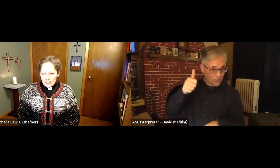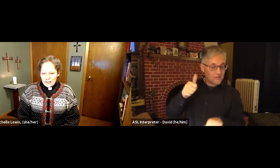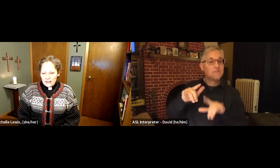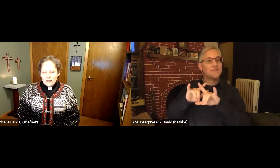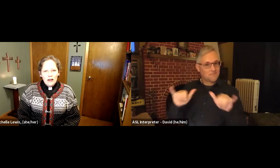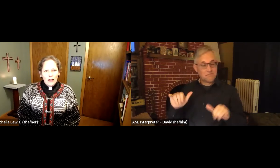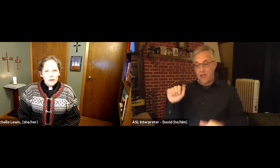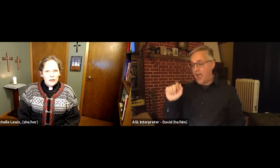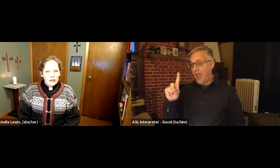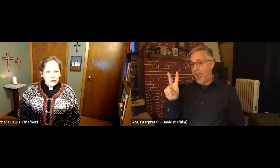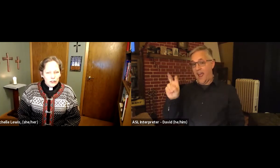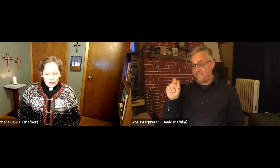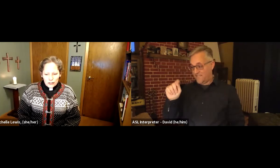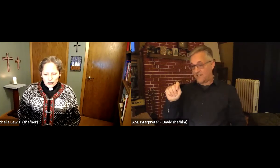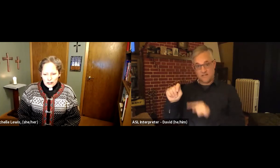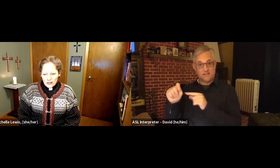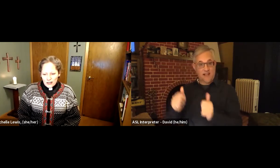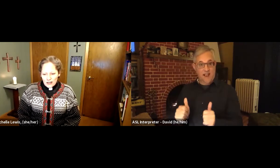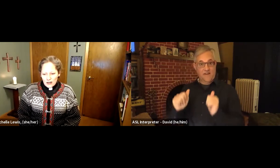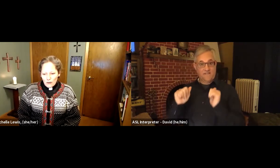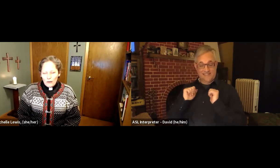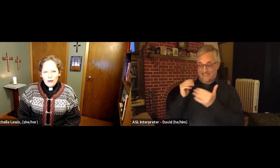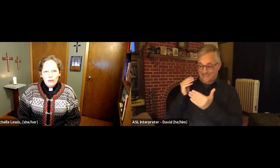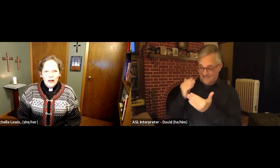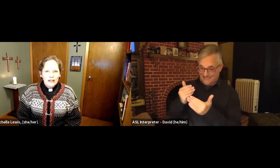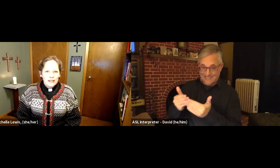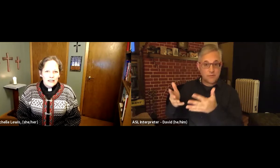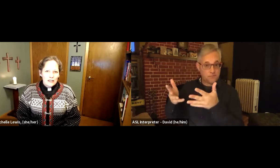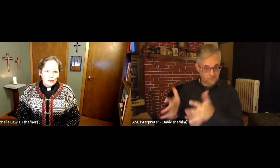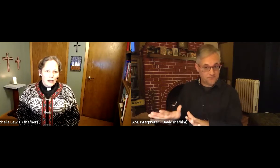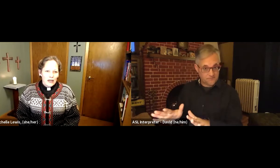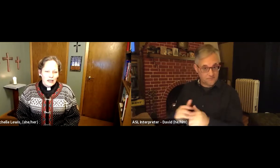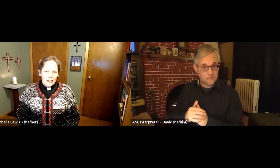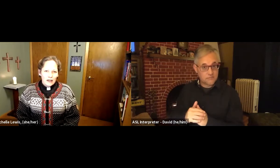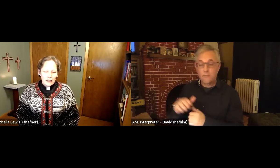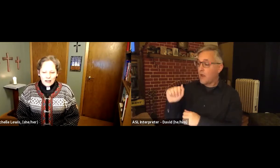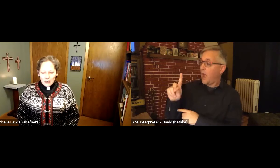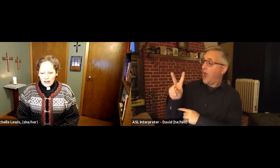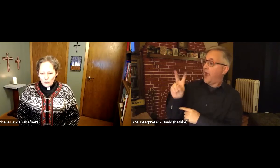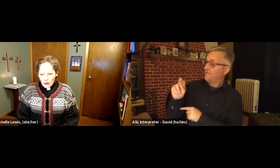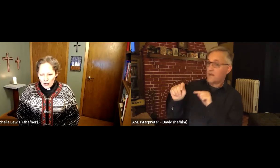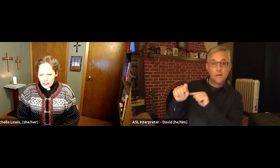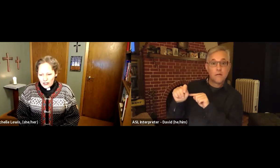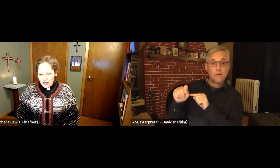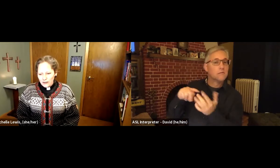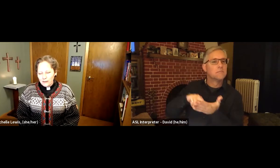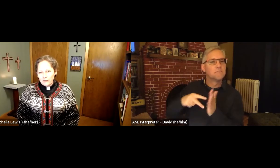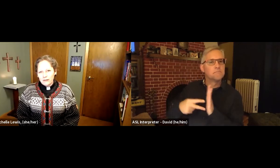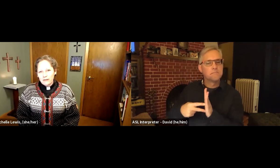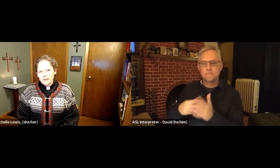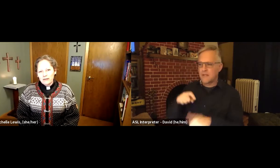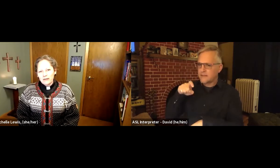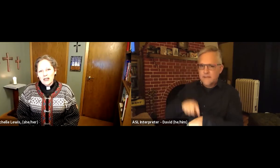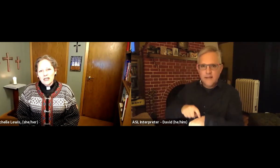Advent is a time in our church when we practice waiting and watching,